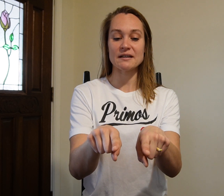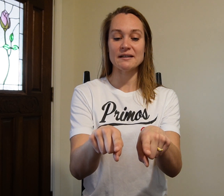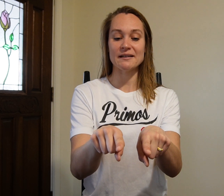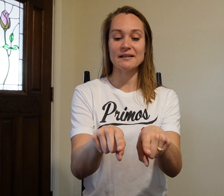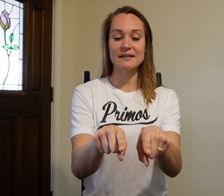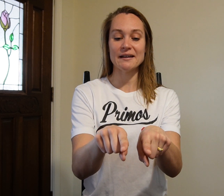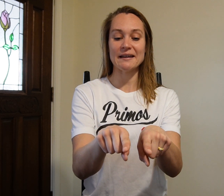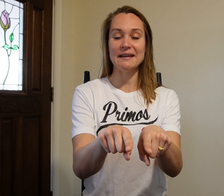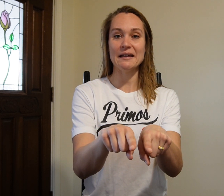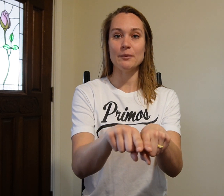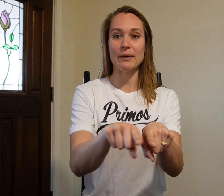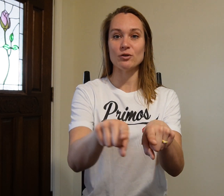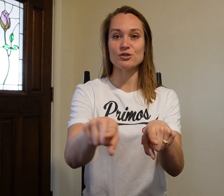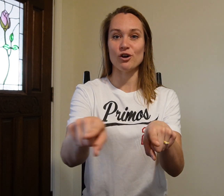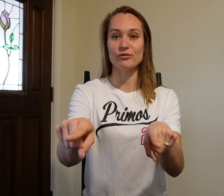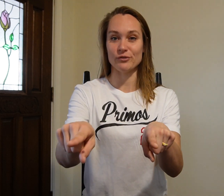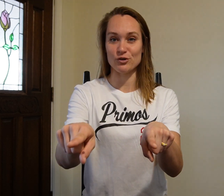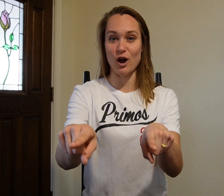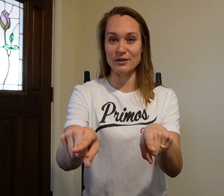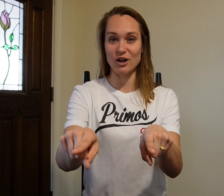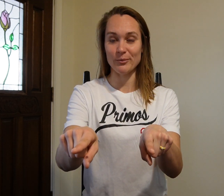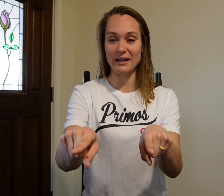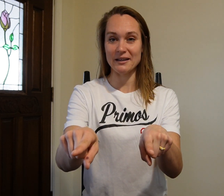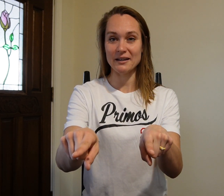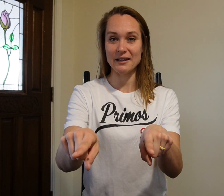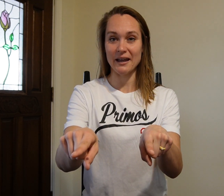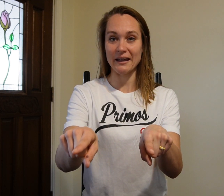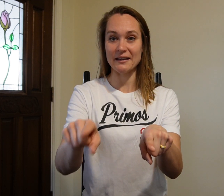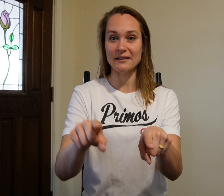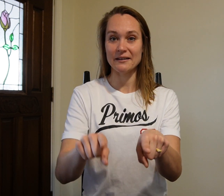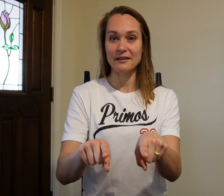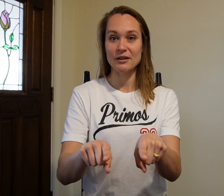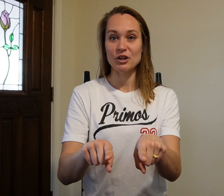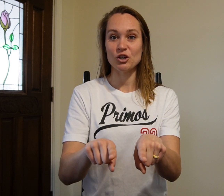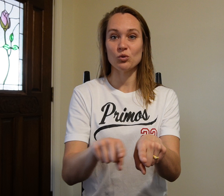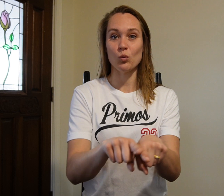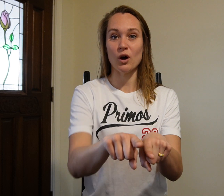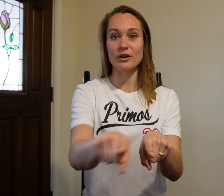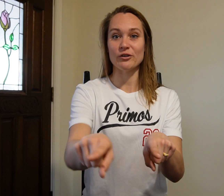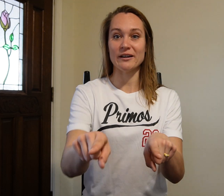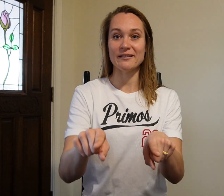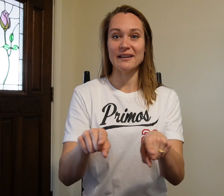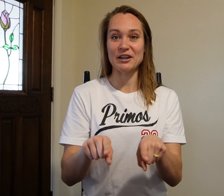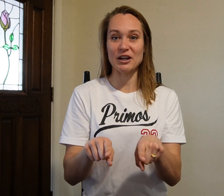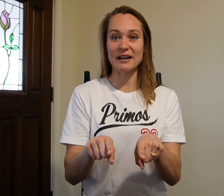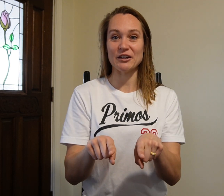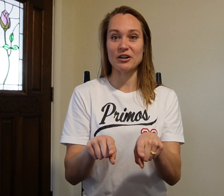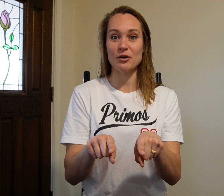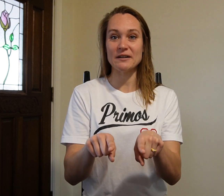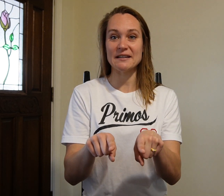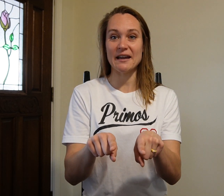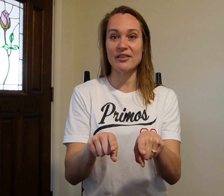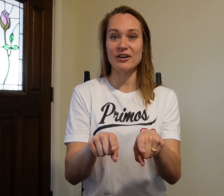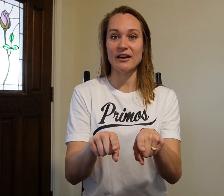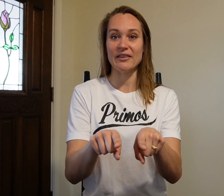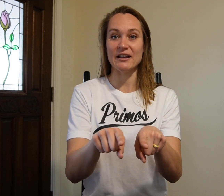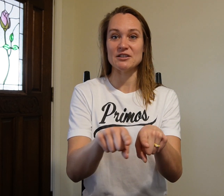gonna kind of hit and bounce off of your non-dominant hand. You're wandering, like you're going together and then it just